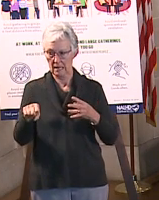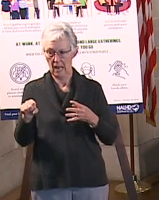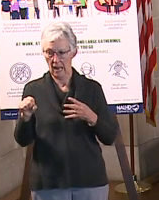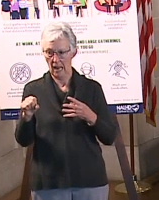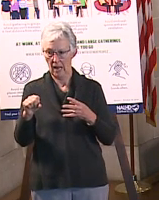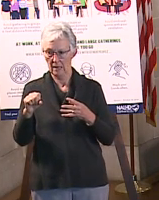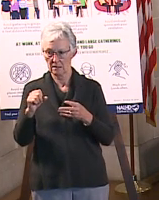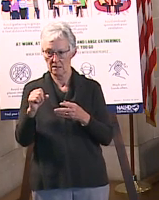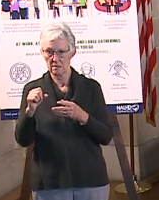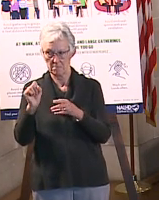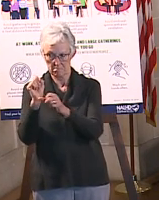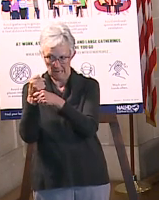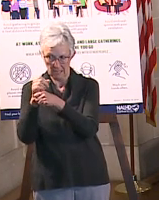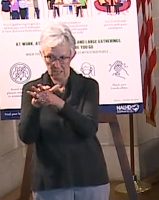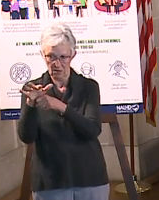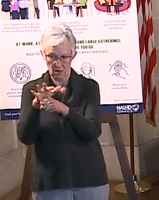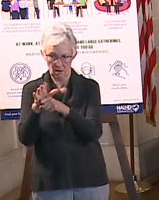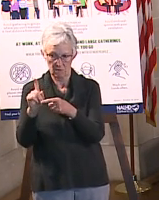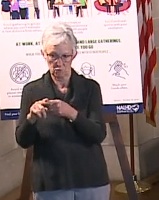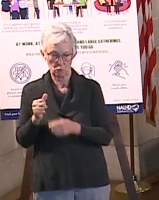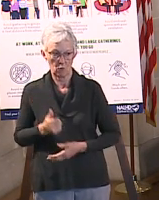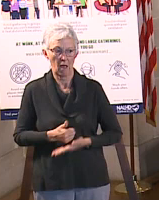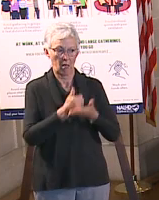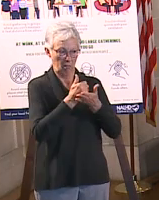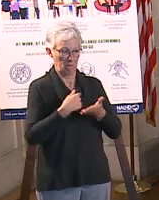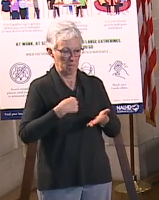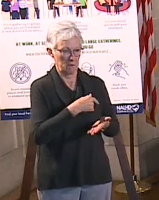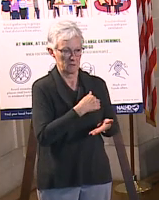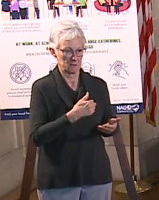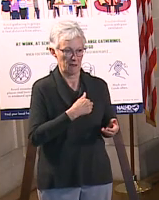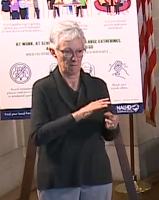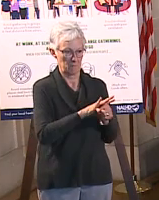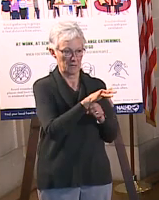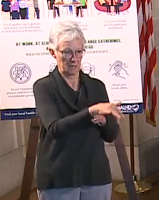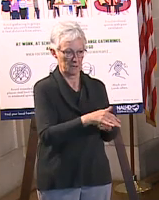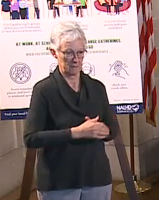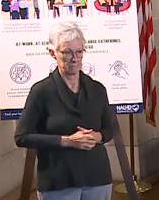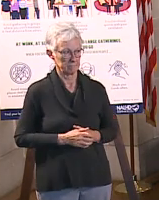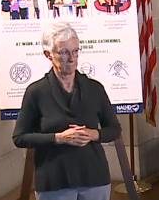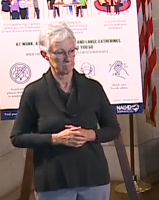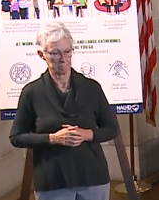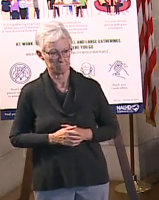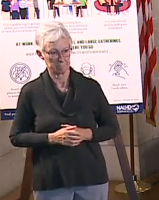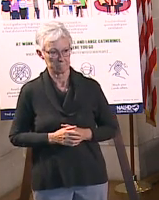expect at this point that general population will start being able to access those vaccines in April.